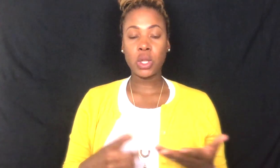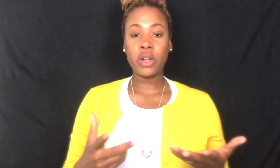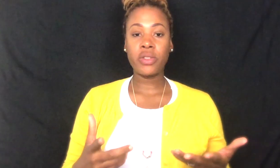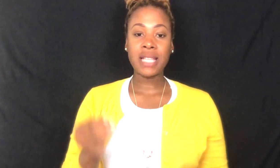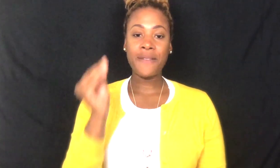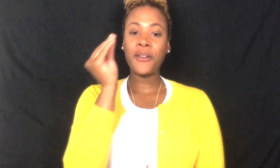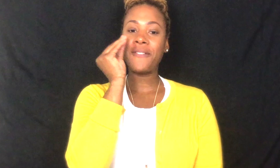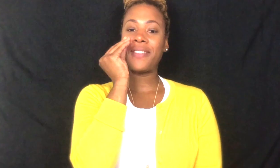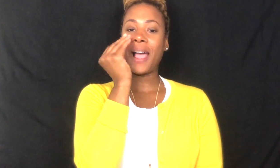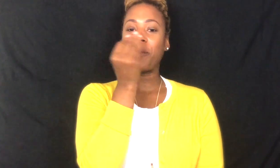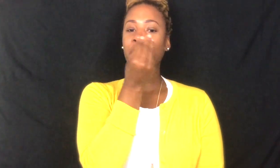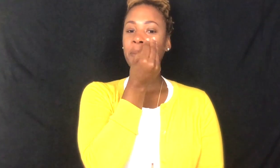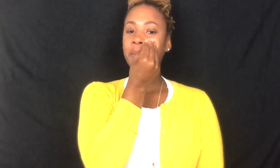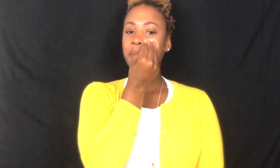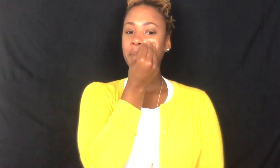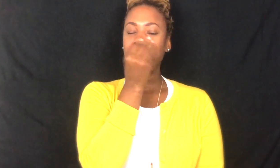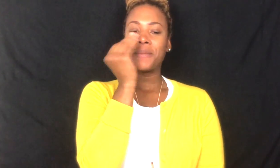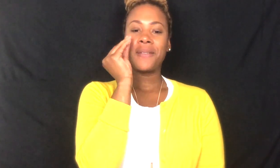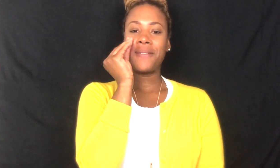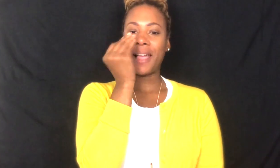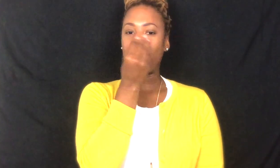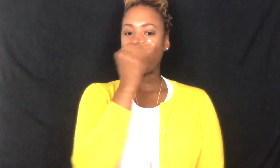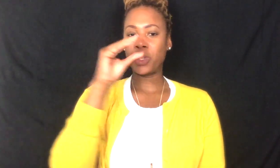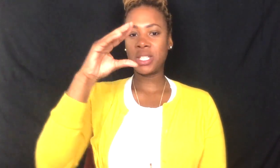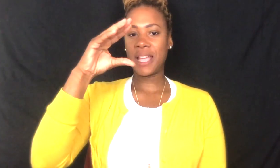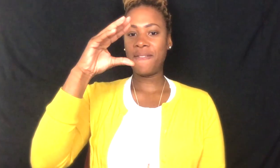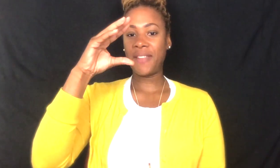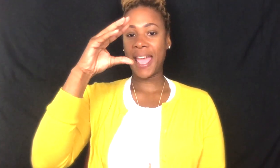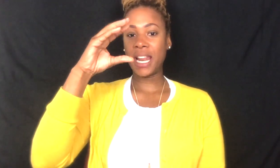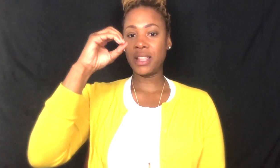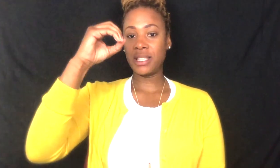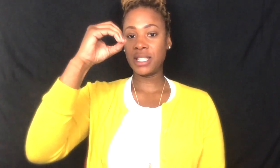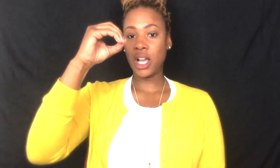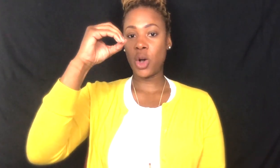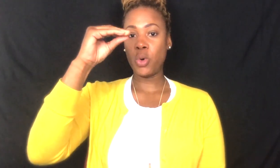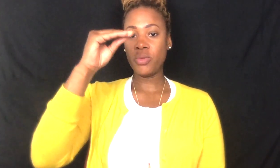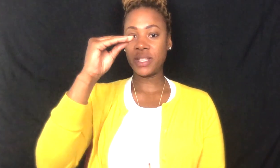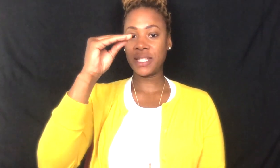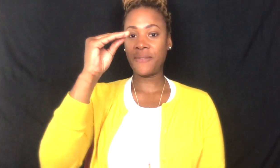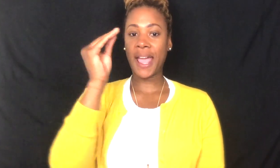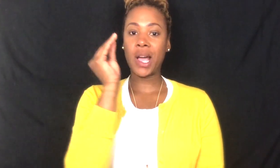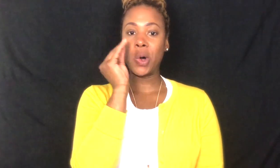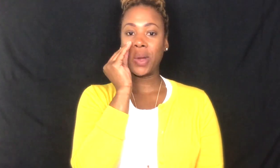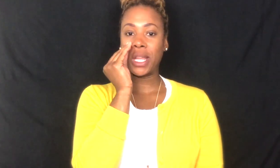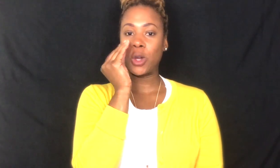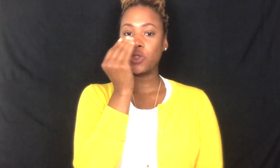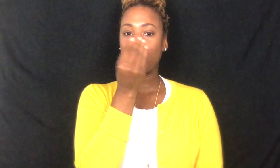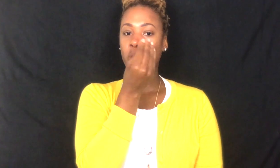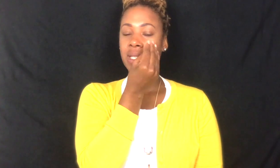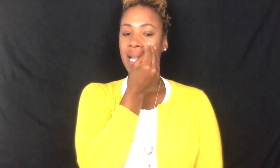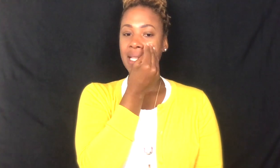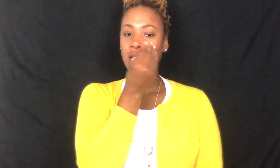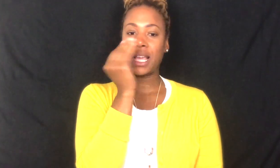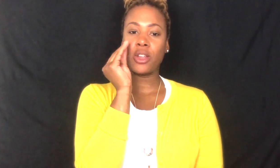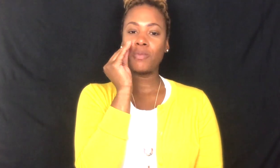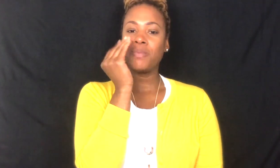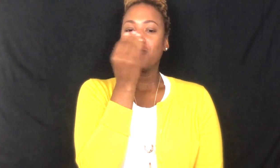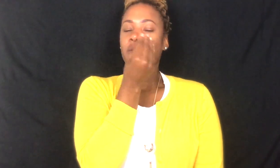the sign for flower, which is a flat, this is an O, this is a flat O, and it goes from one side to the other.